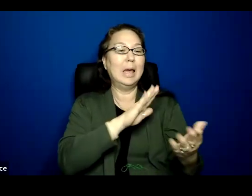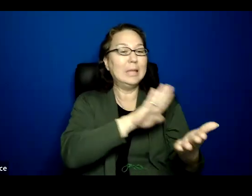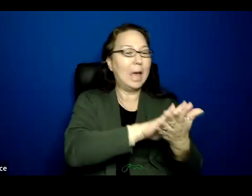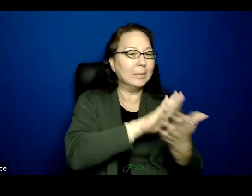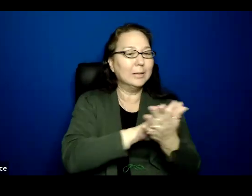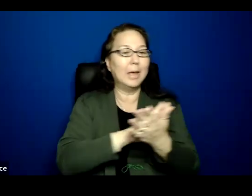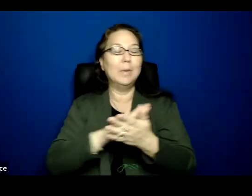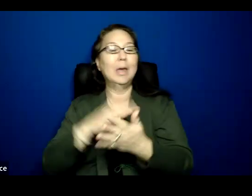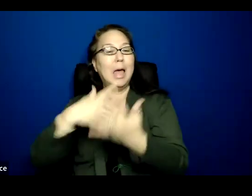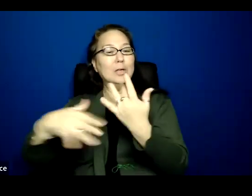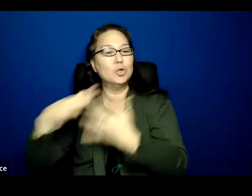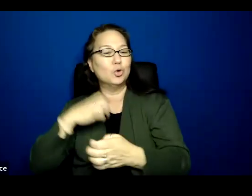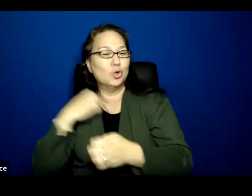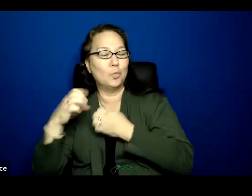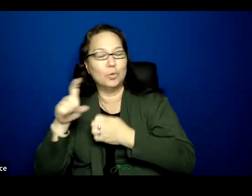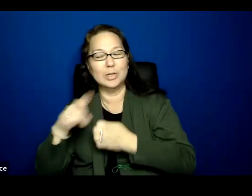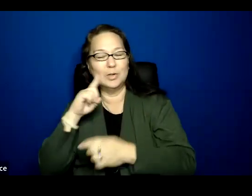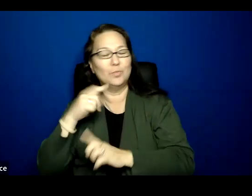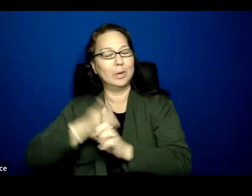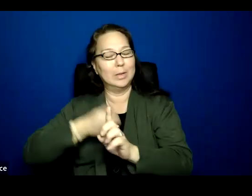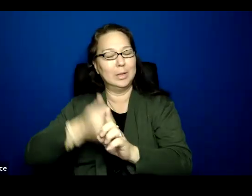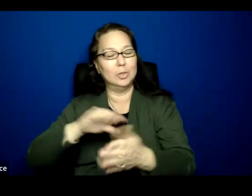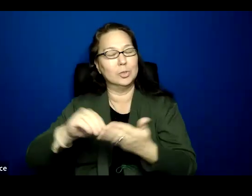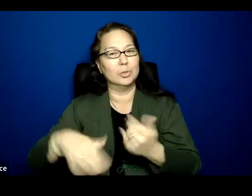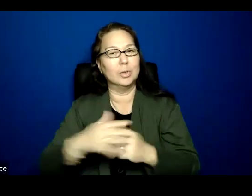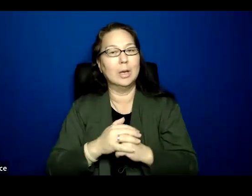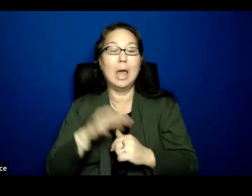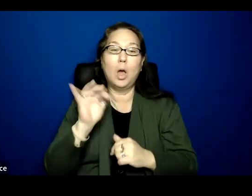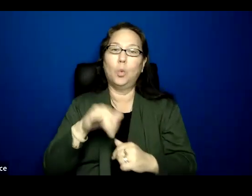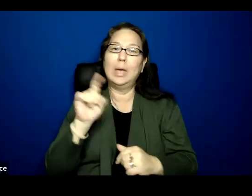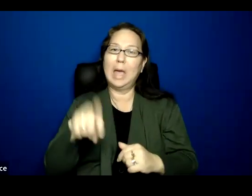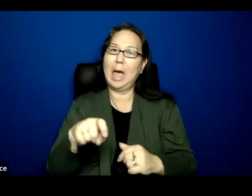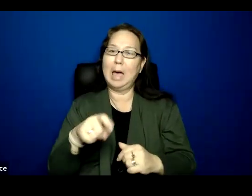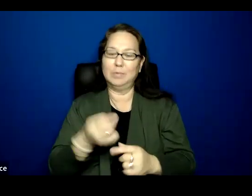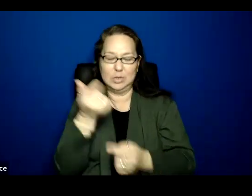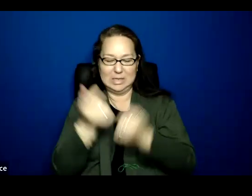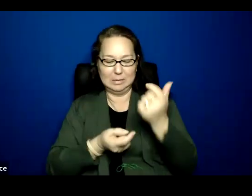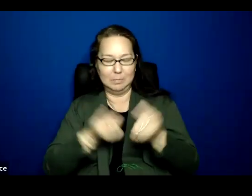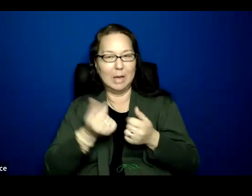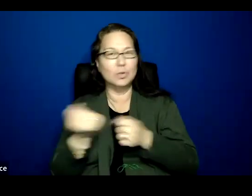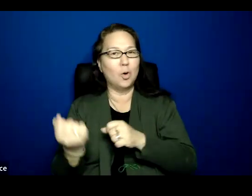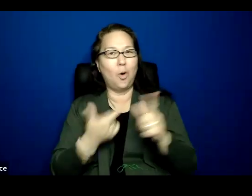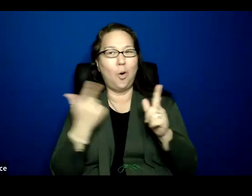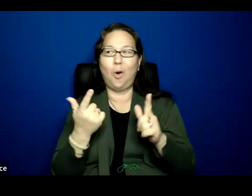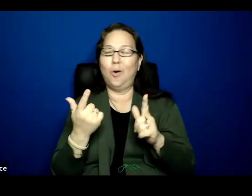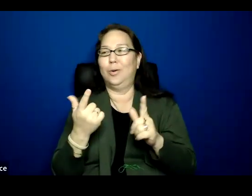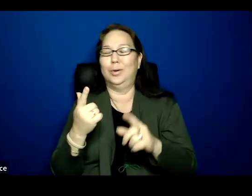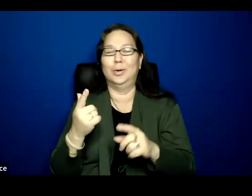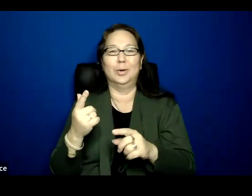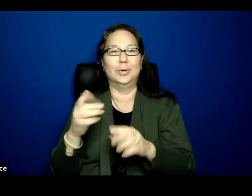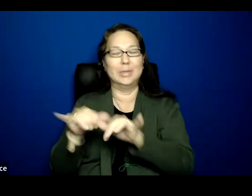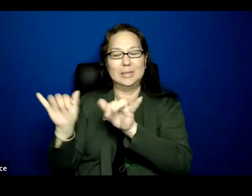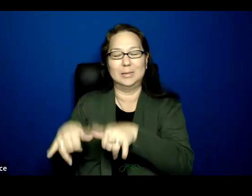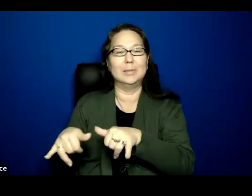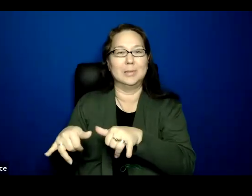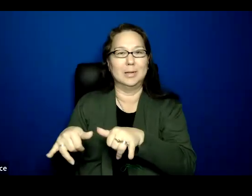success. Equally important, we must address and dismantle systems that contribute to the disproportionate